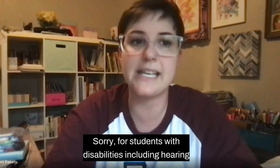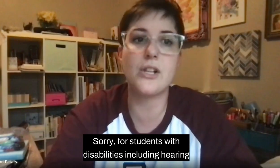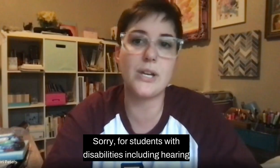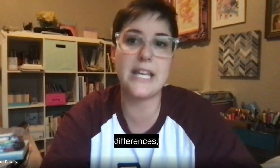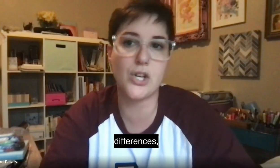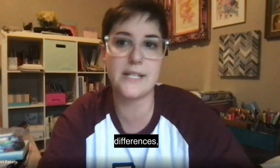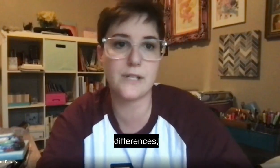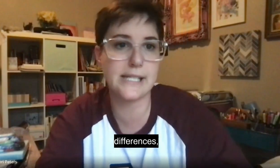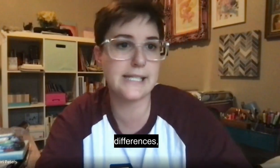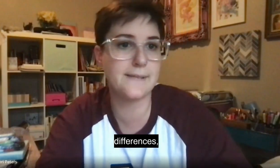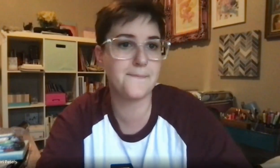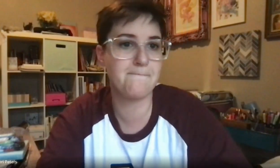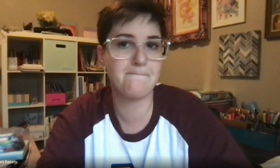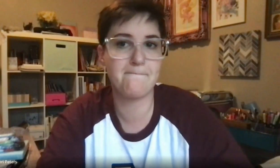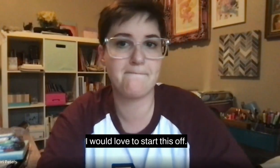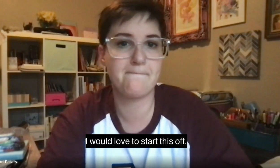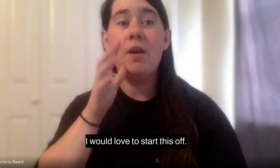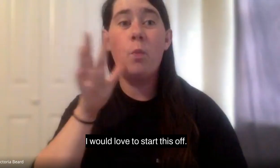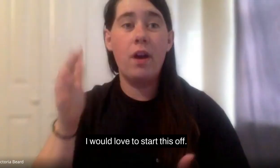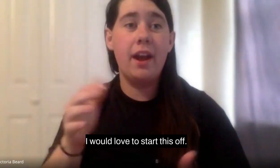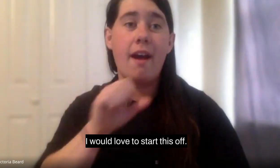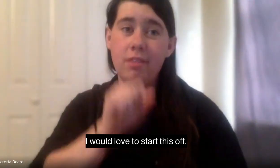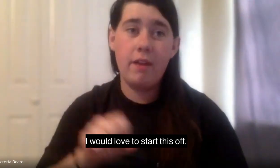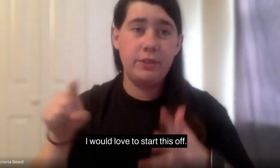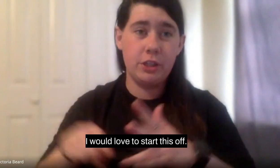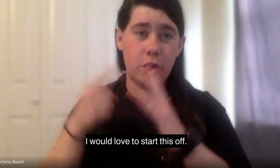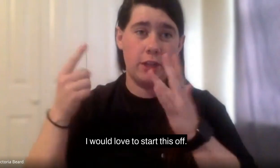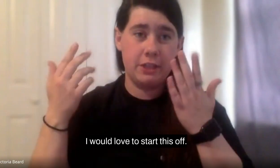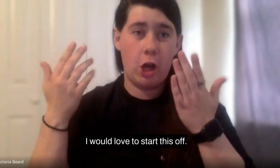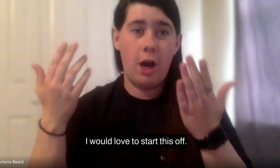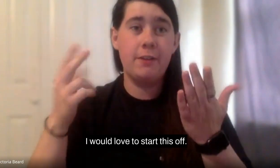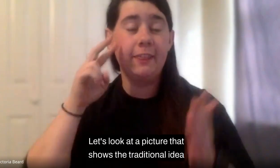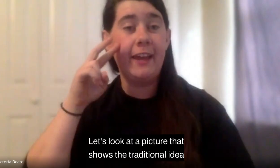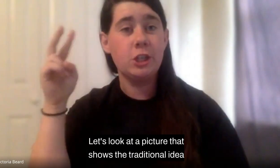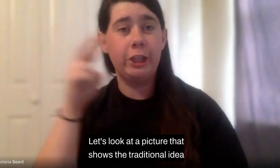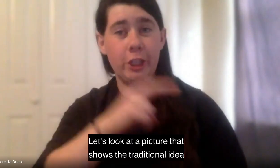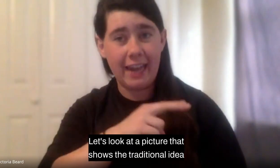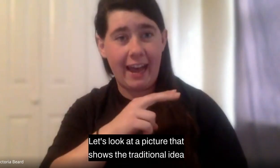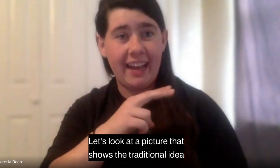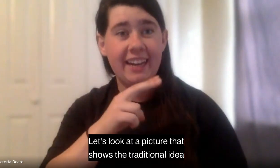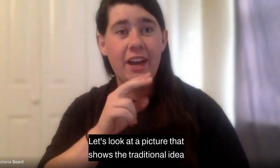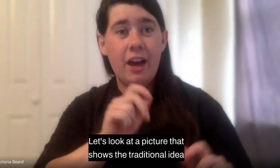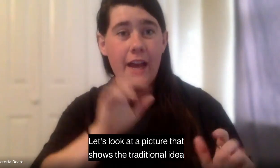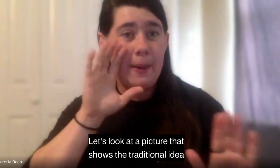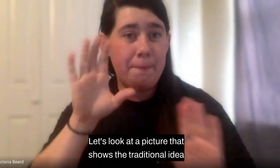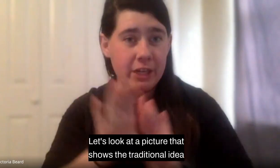including hearing differences. I would love to start this off. Let's look at a picture